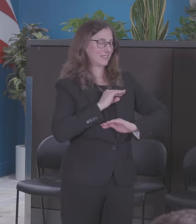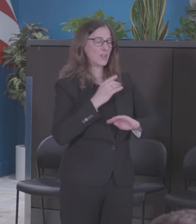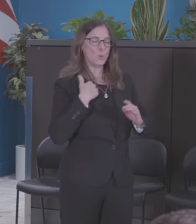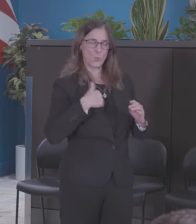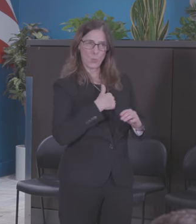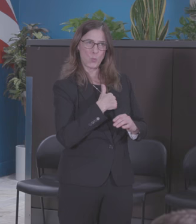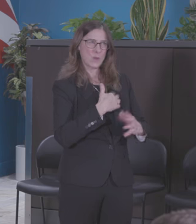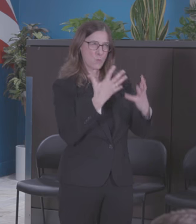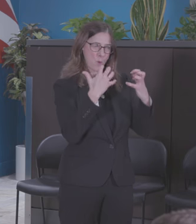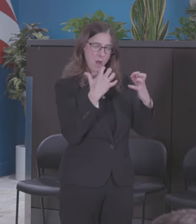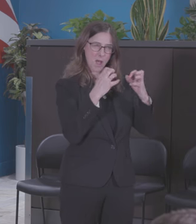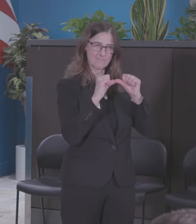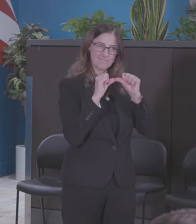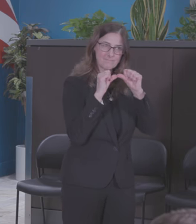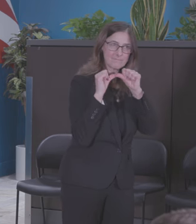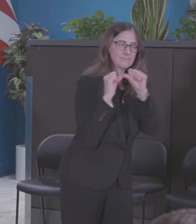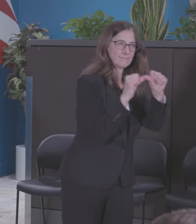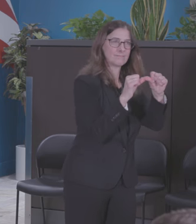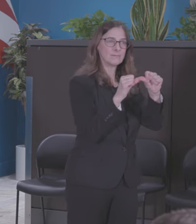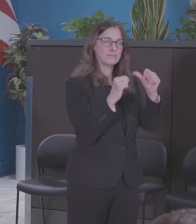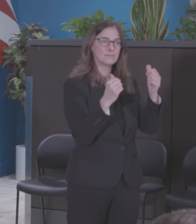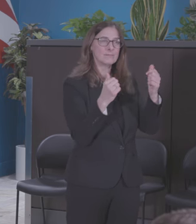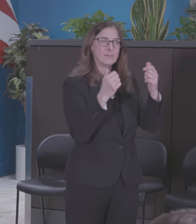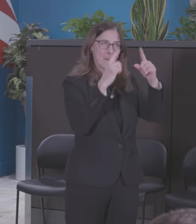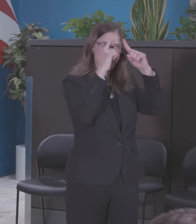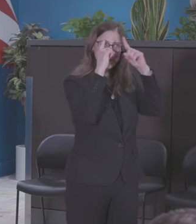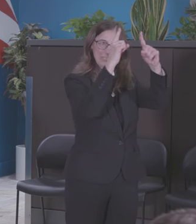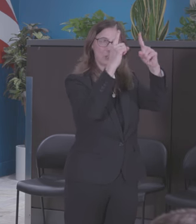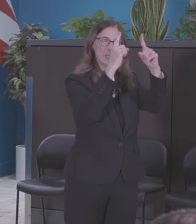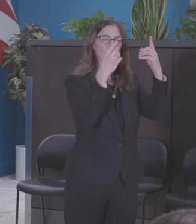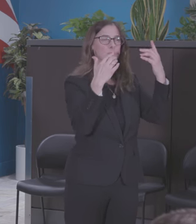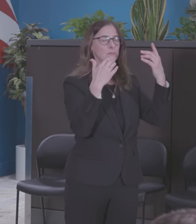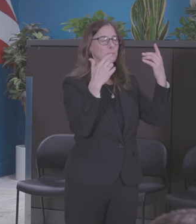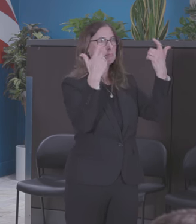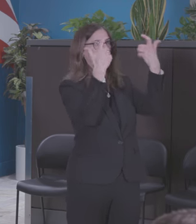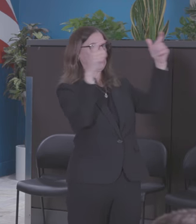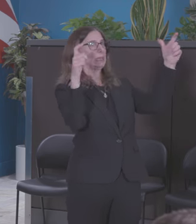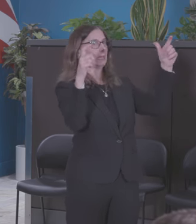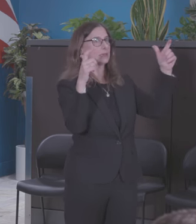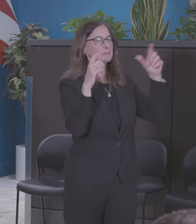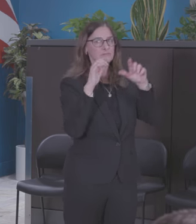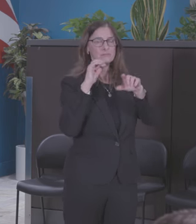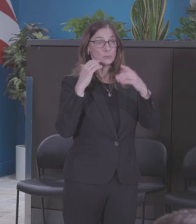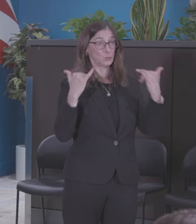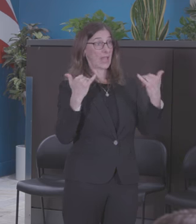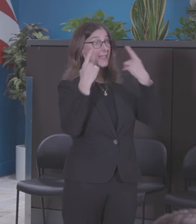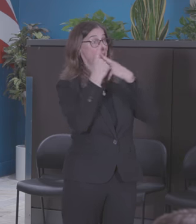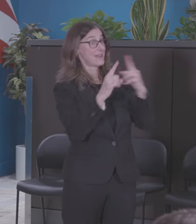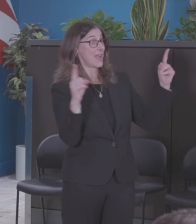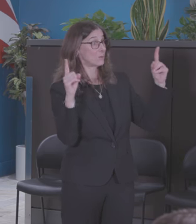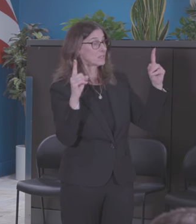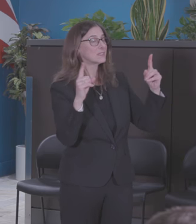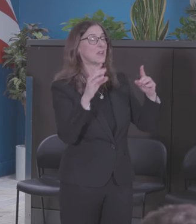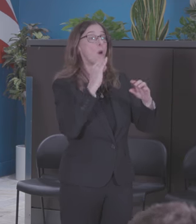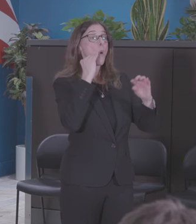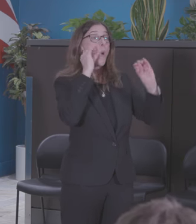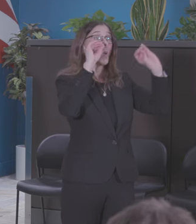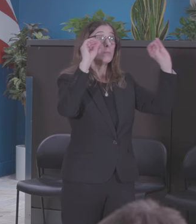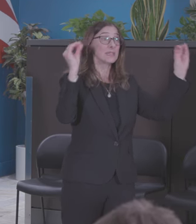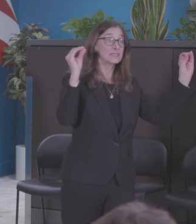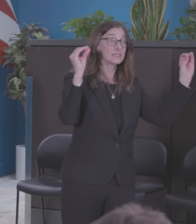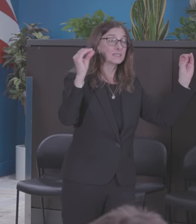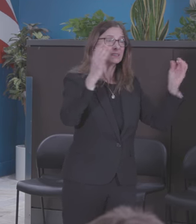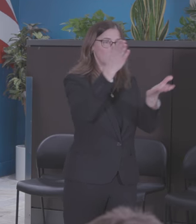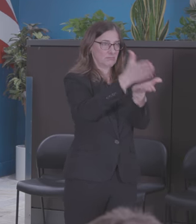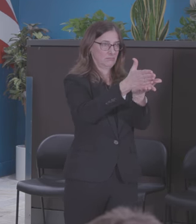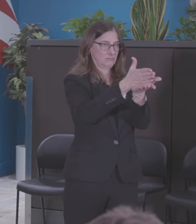determined to be part of this broader mission represented by the leadership here today and with today's announcement to end homelessness for all of